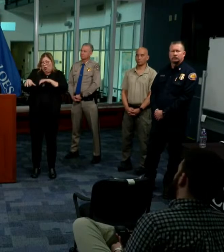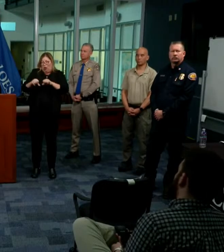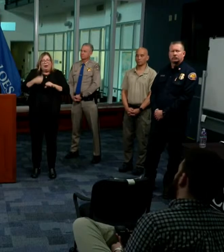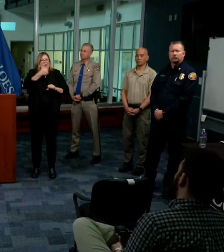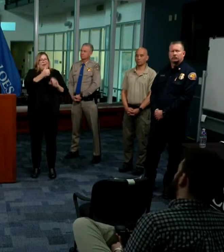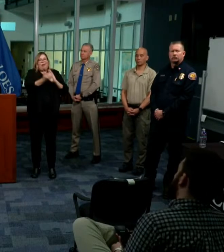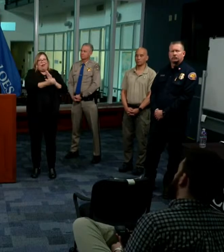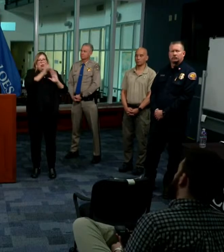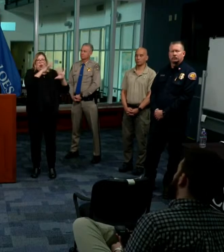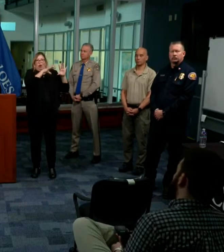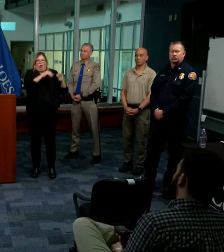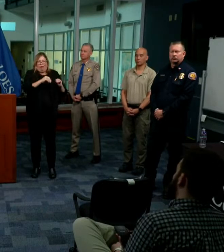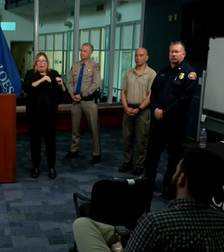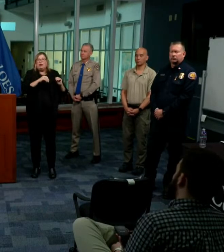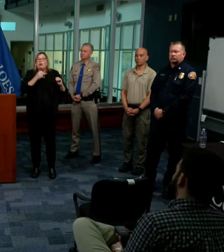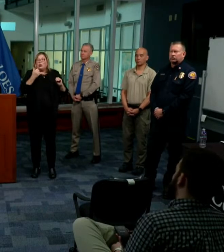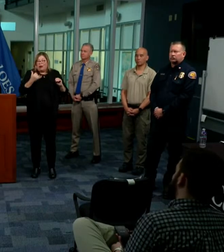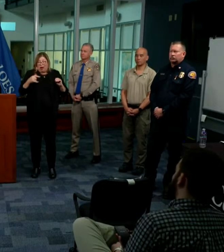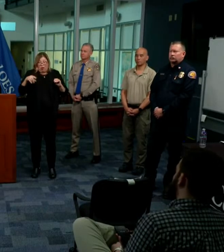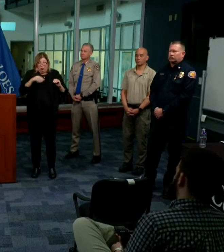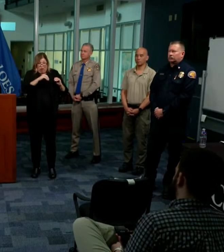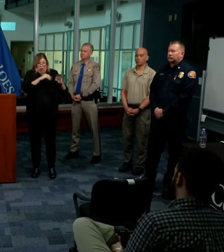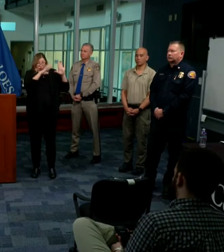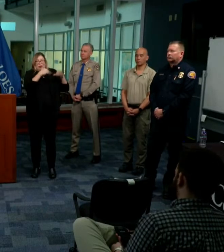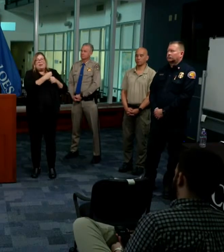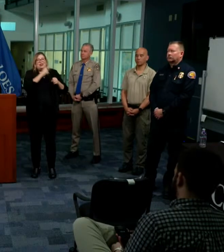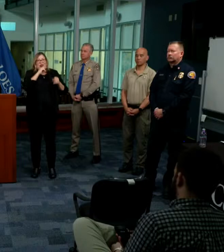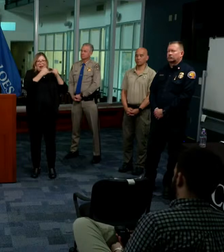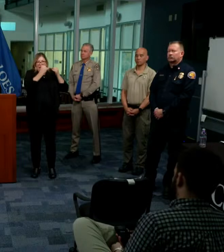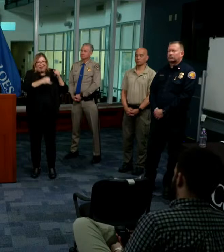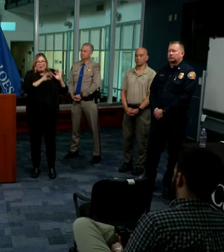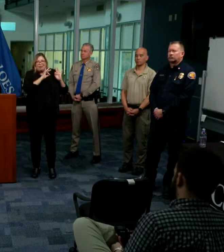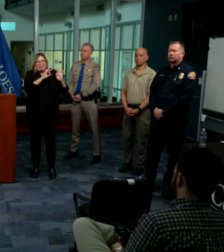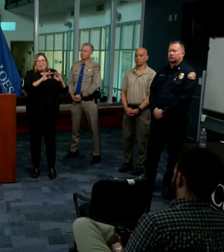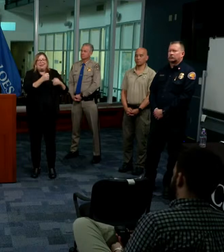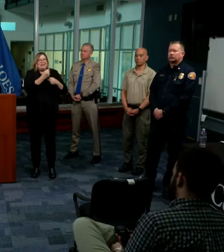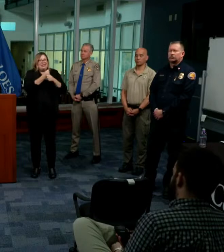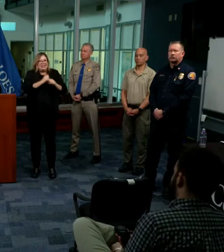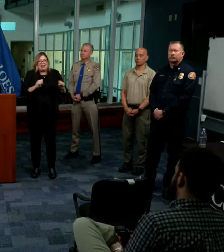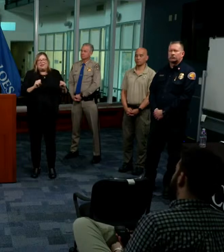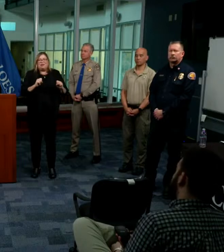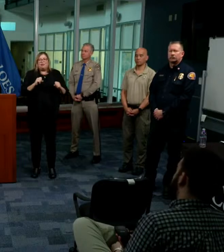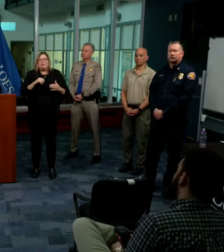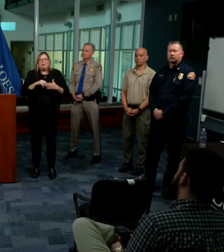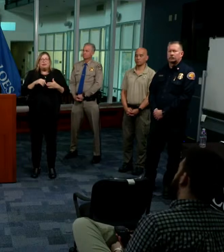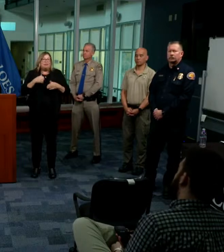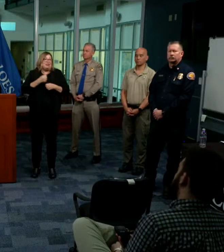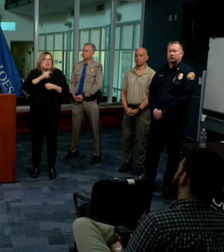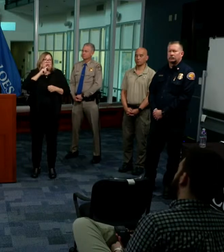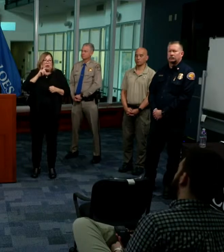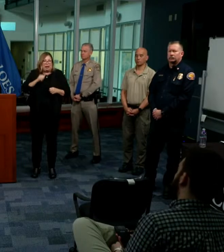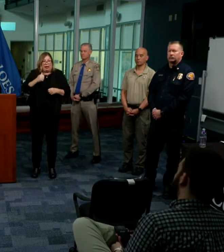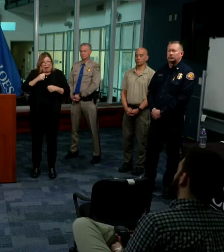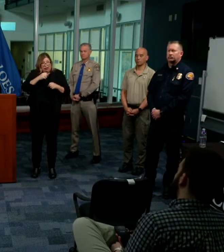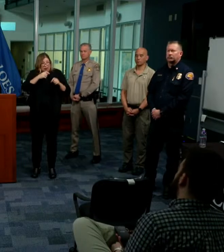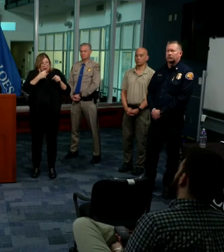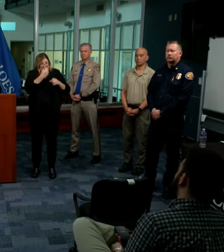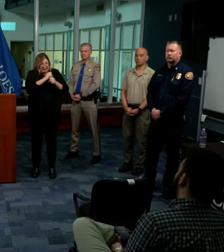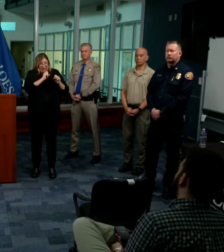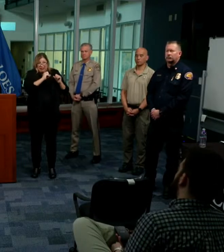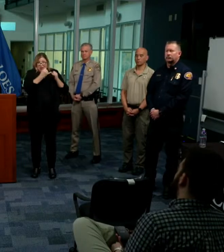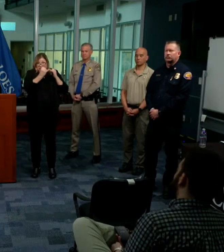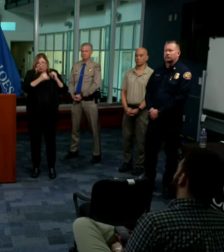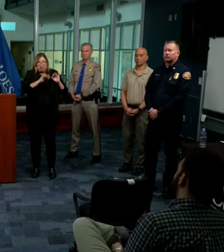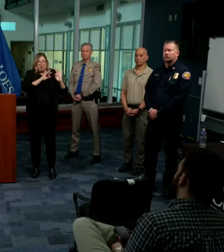in and make sure that the lines are back operational again and secure, and that they can move the power through in a